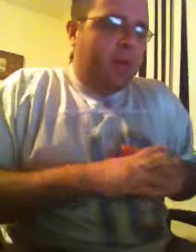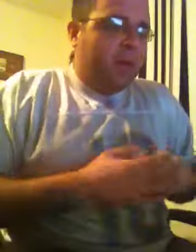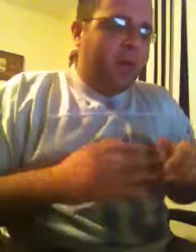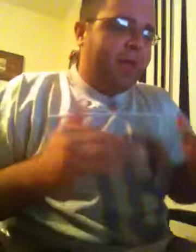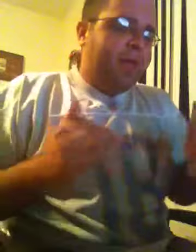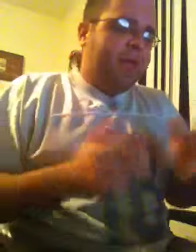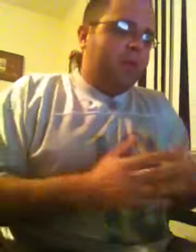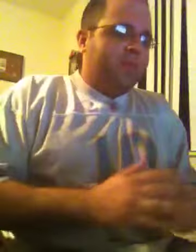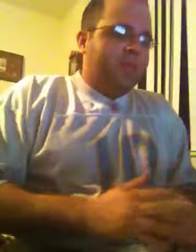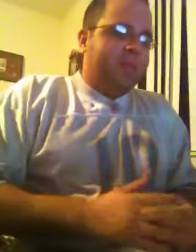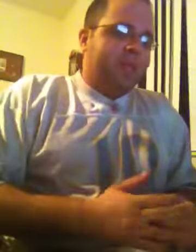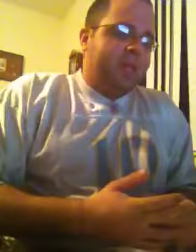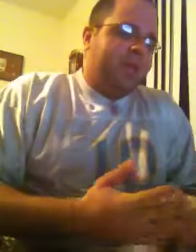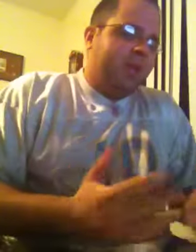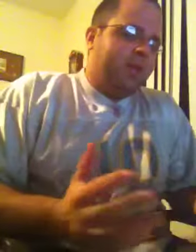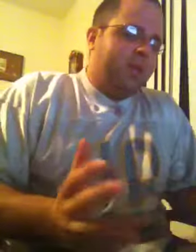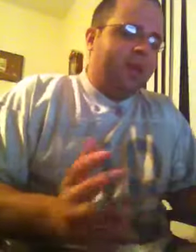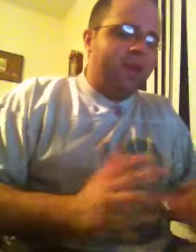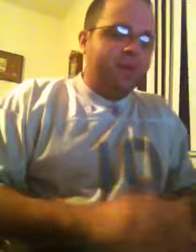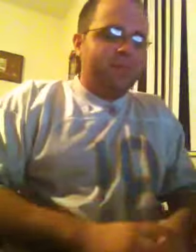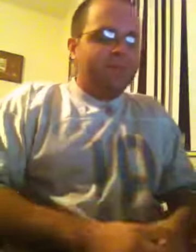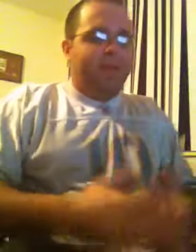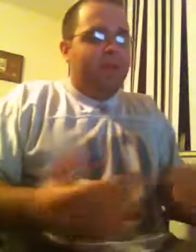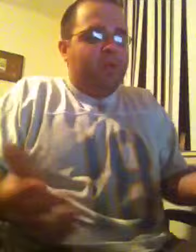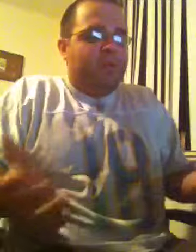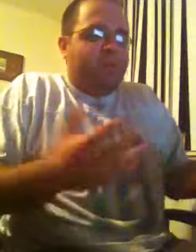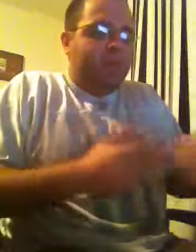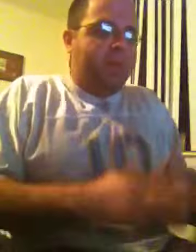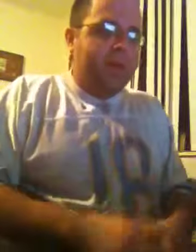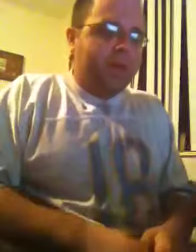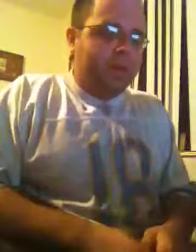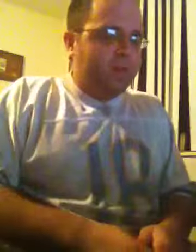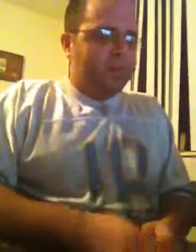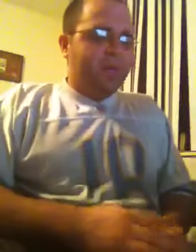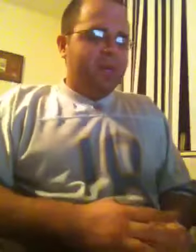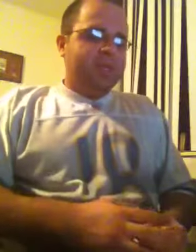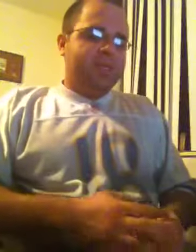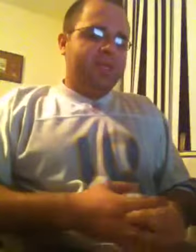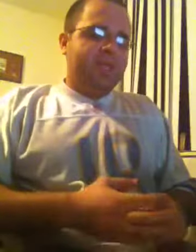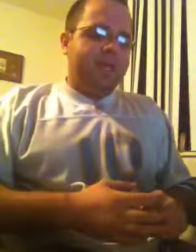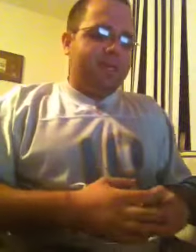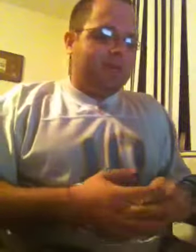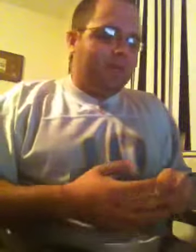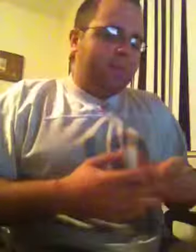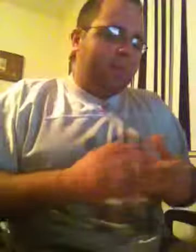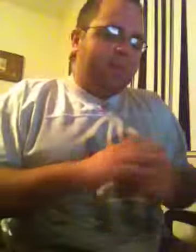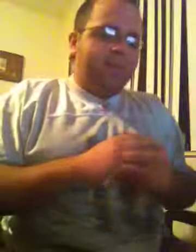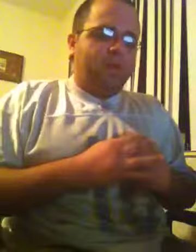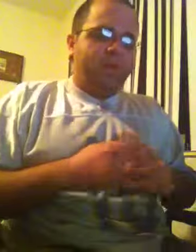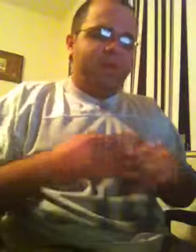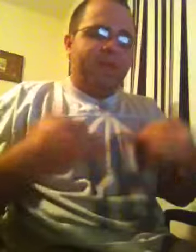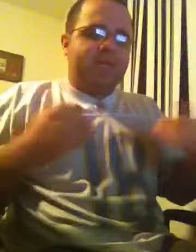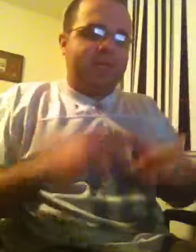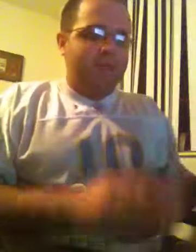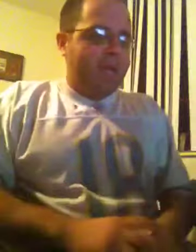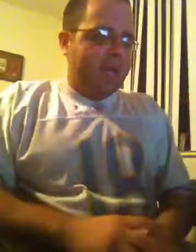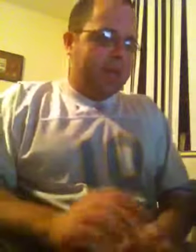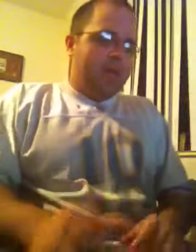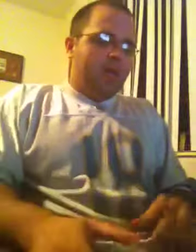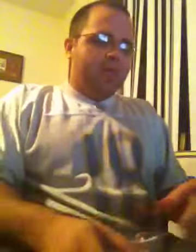Yeah, at the moment things don't add up. And I wish we could back up to the days that we believe that would be the next in line. That